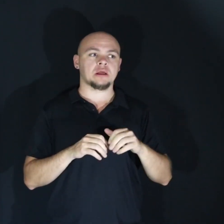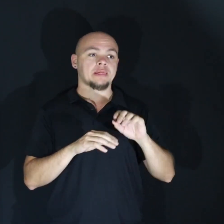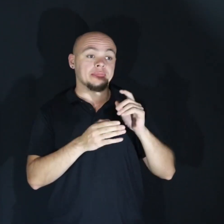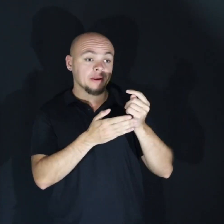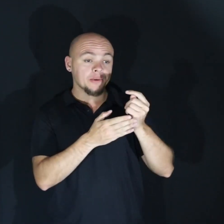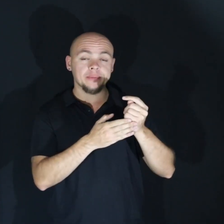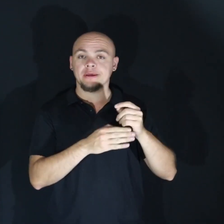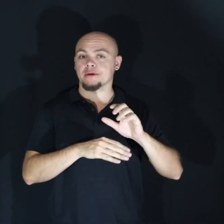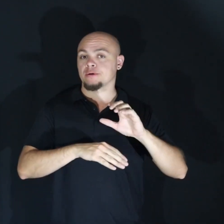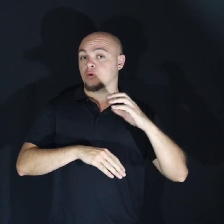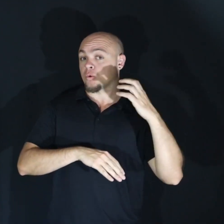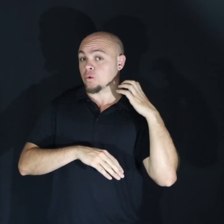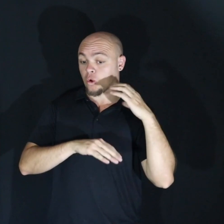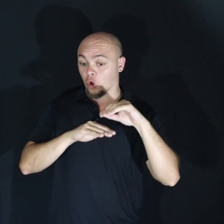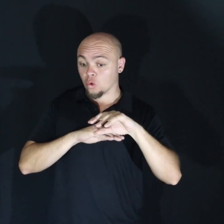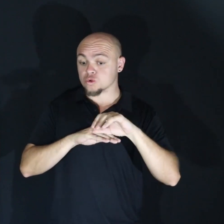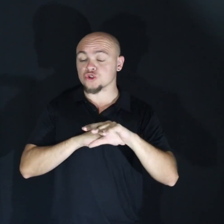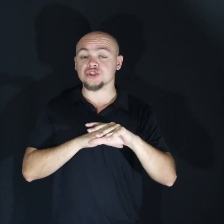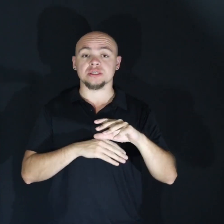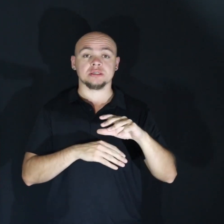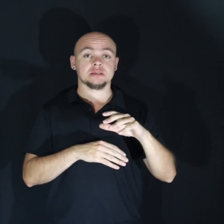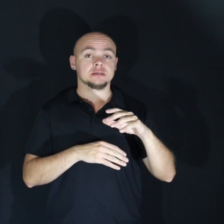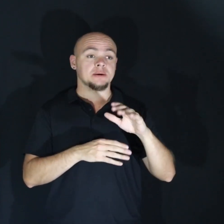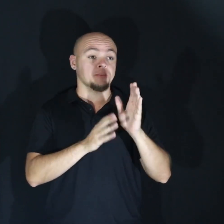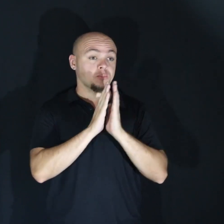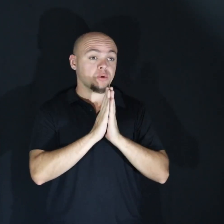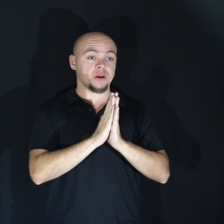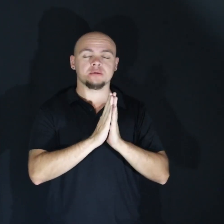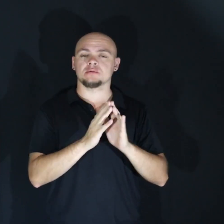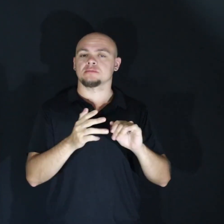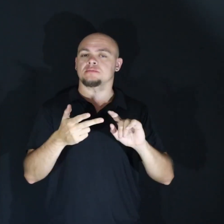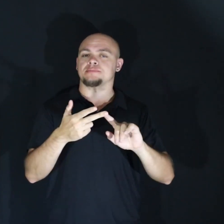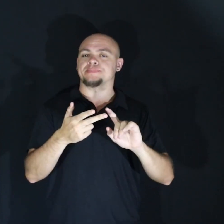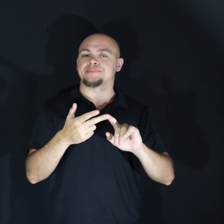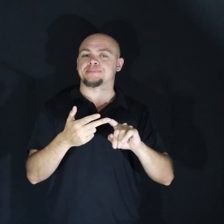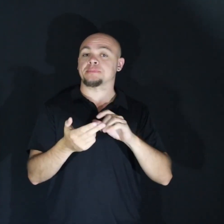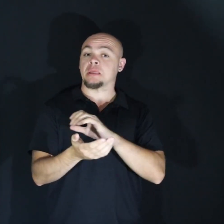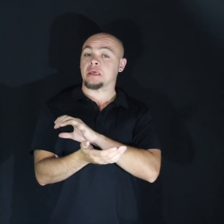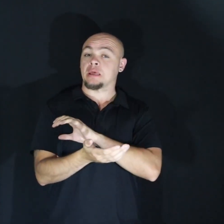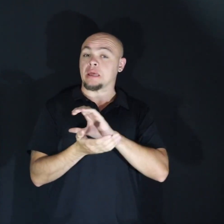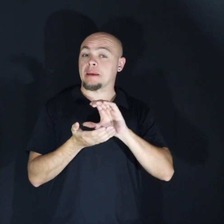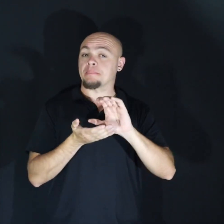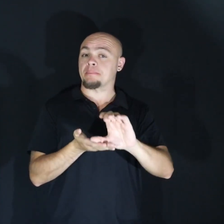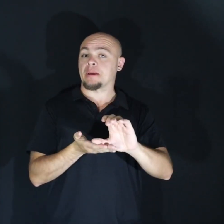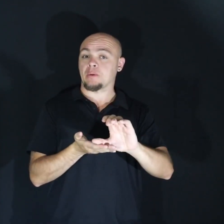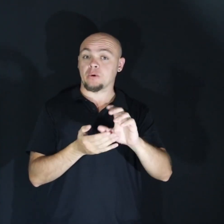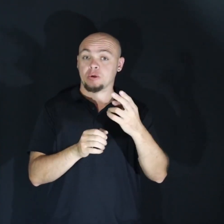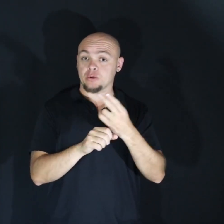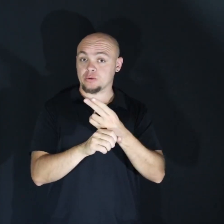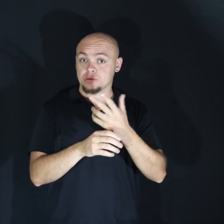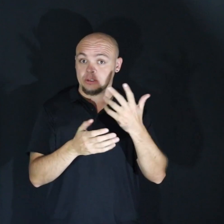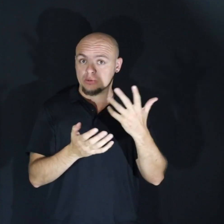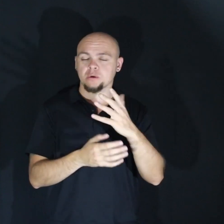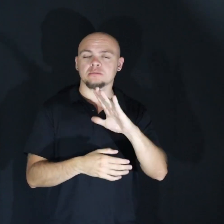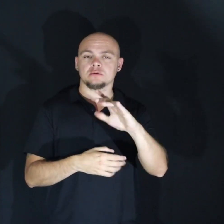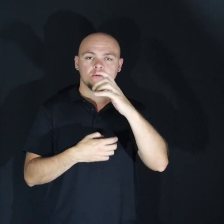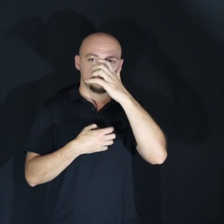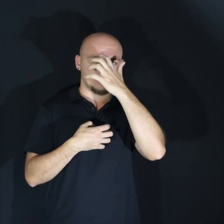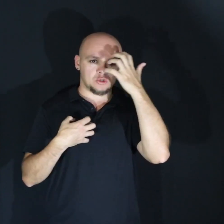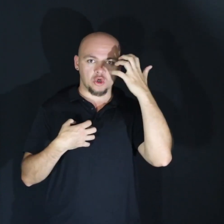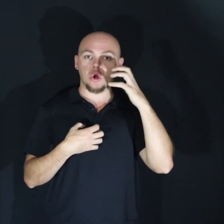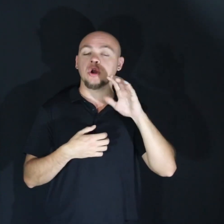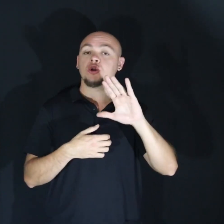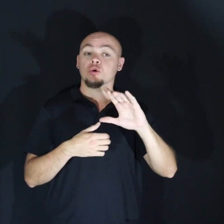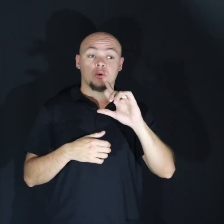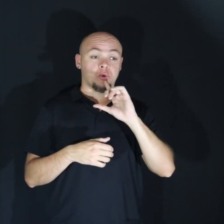prayer. Step 3, become empowered by your scars. Let people see the